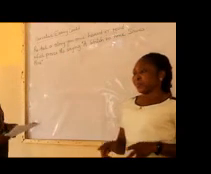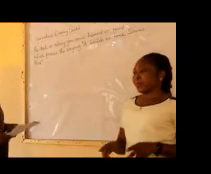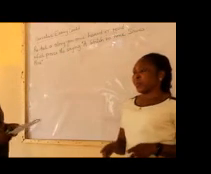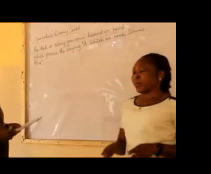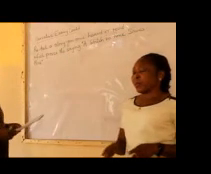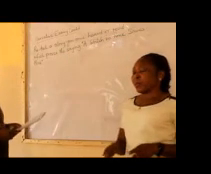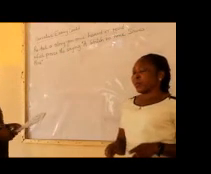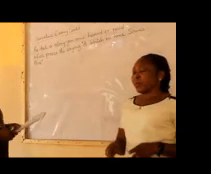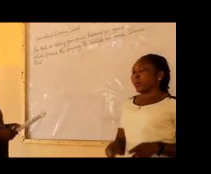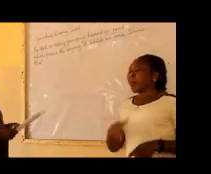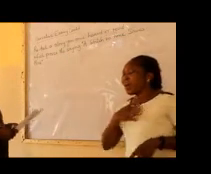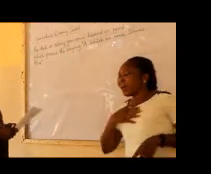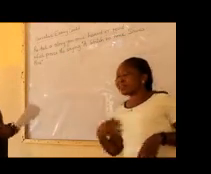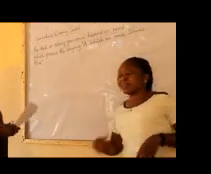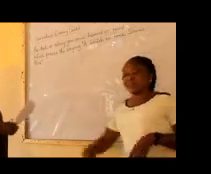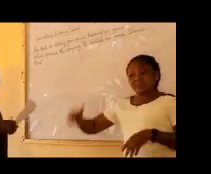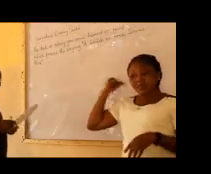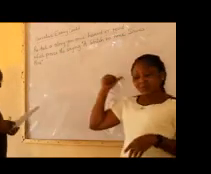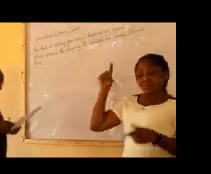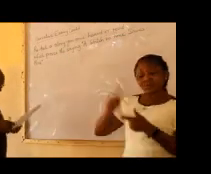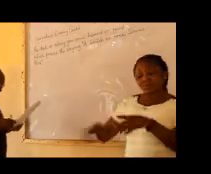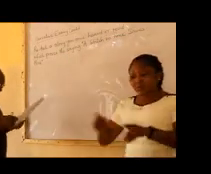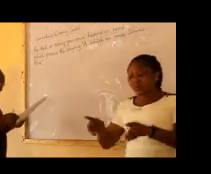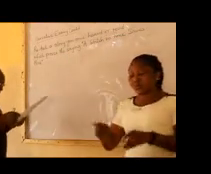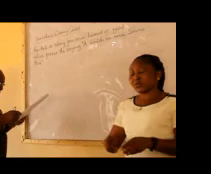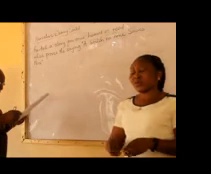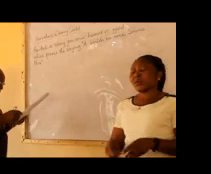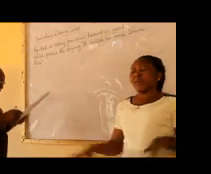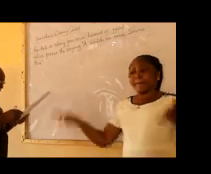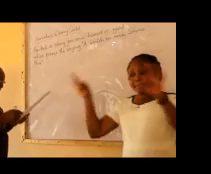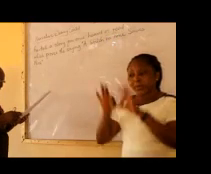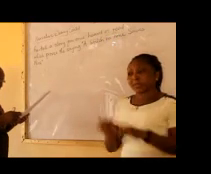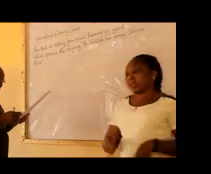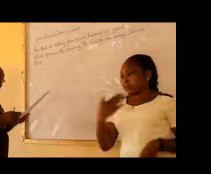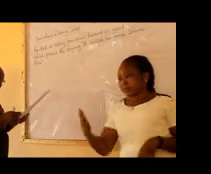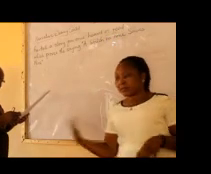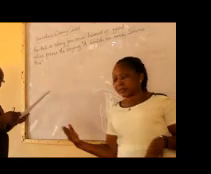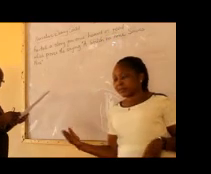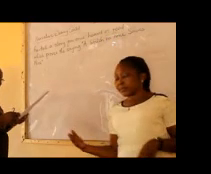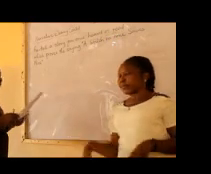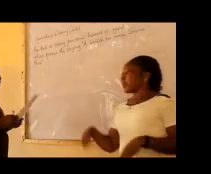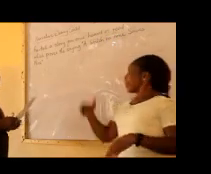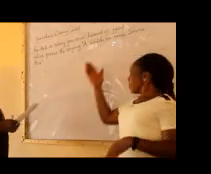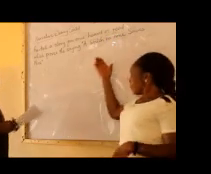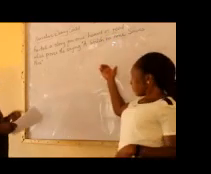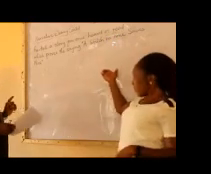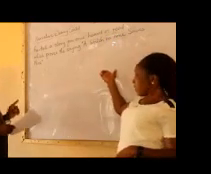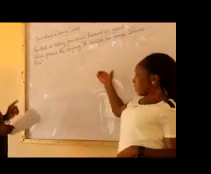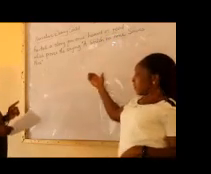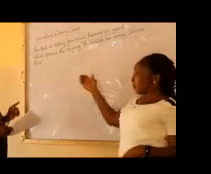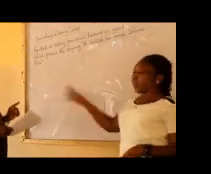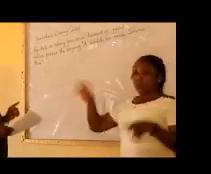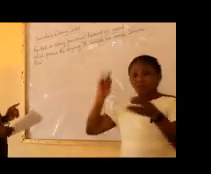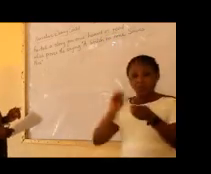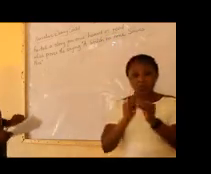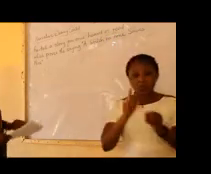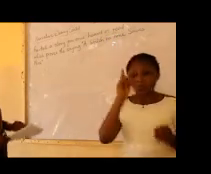to do is there facing him. So in this case, one,